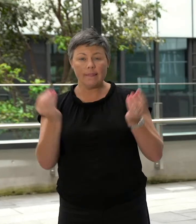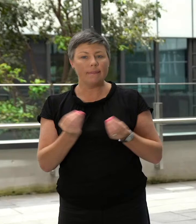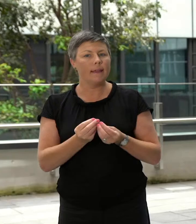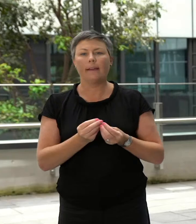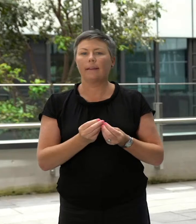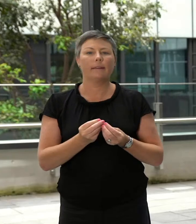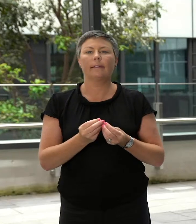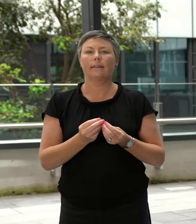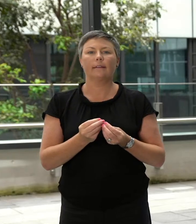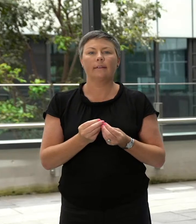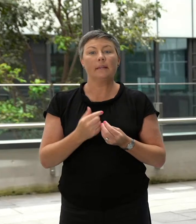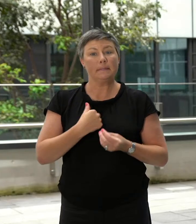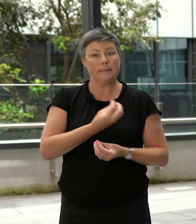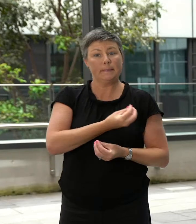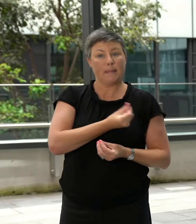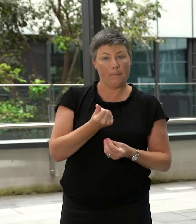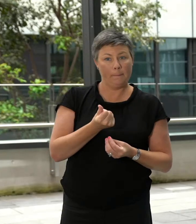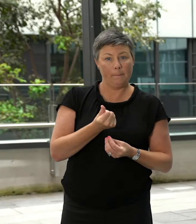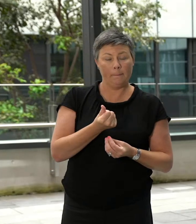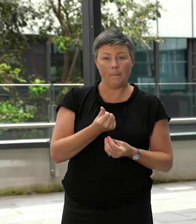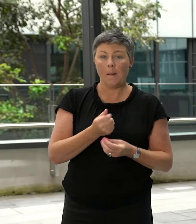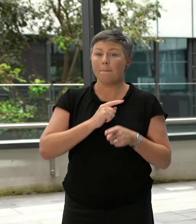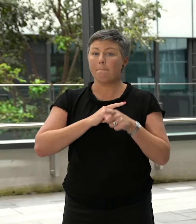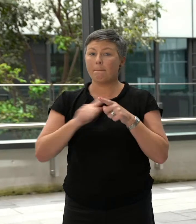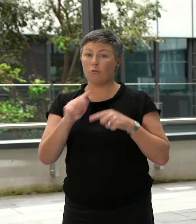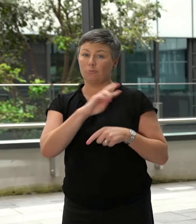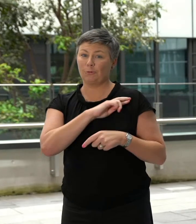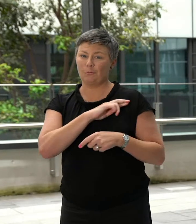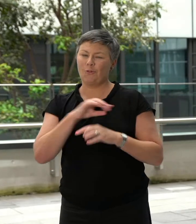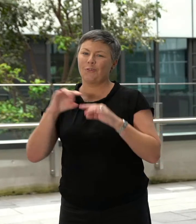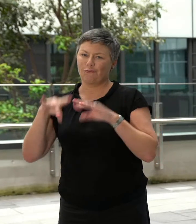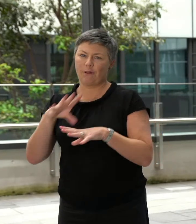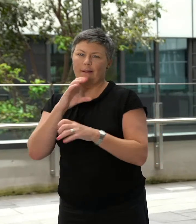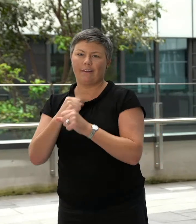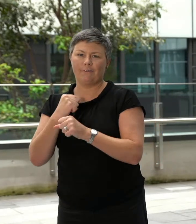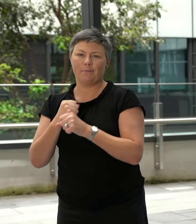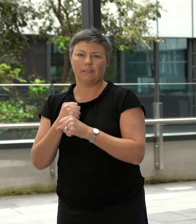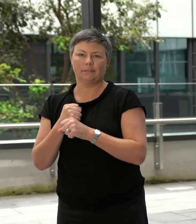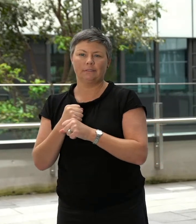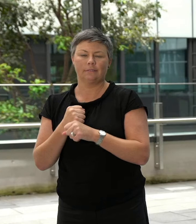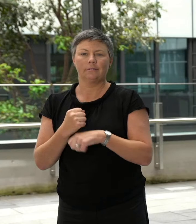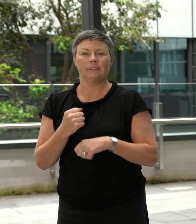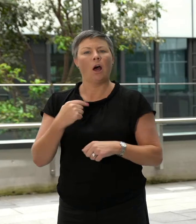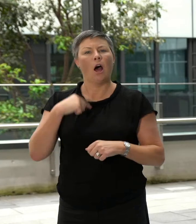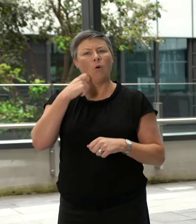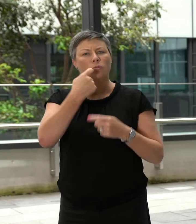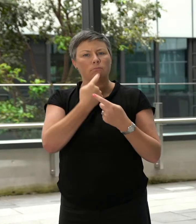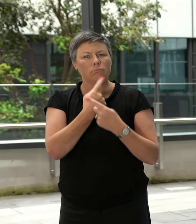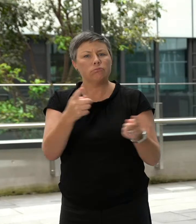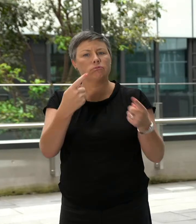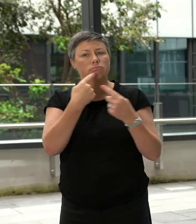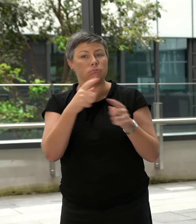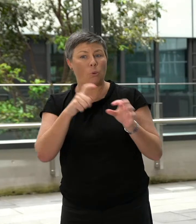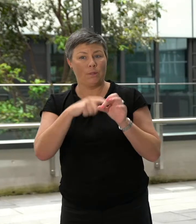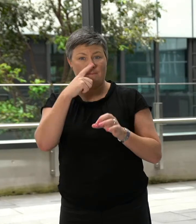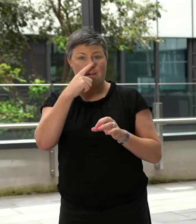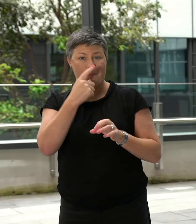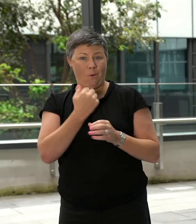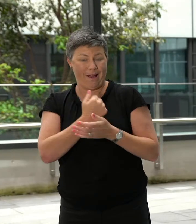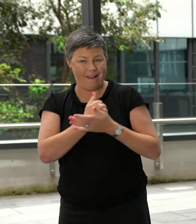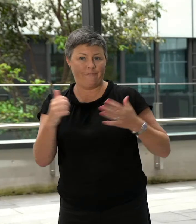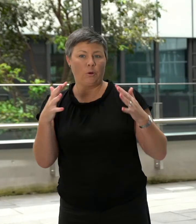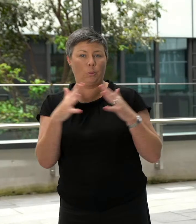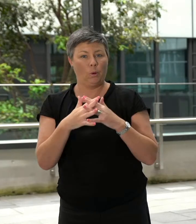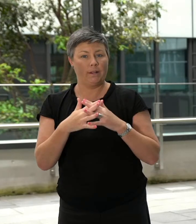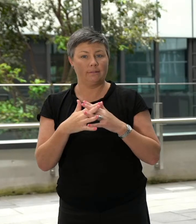is the largest proportion, is for the Commonwealth to deliver. So we said we would be updating Queenslanders every week, and that is exactly what we